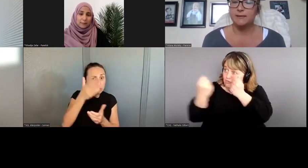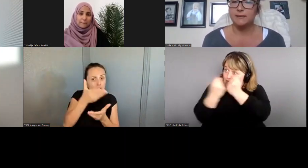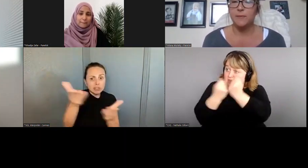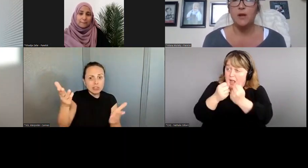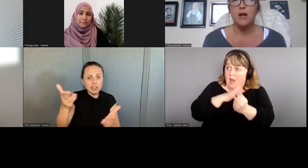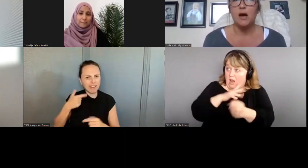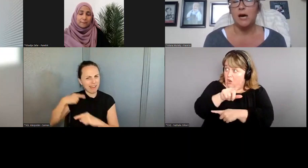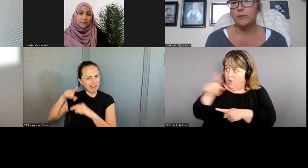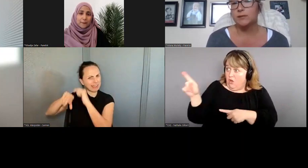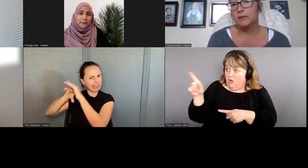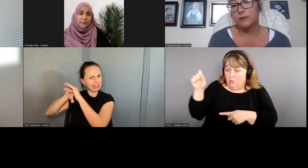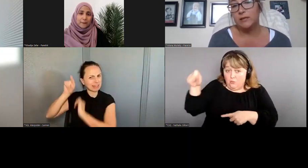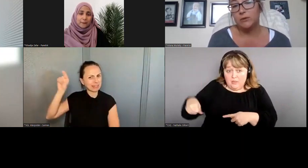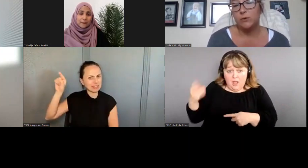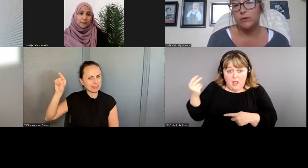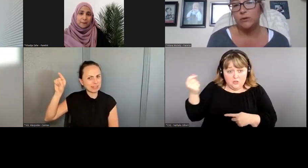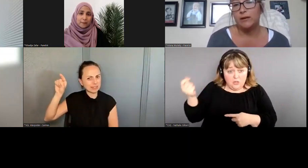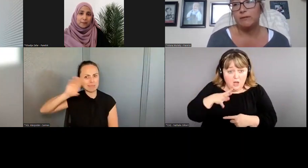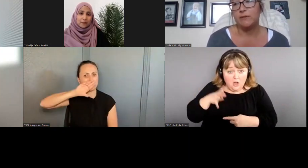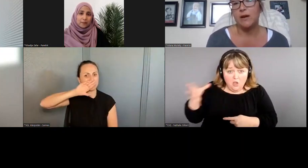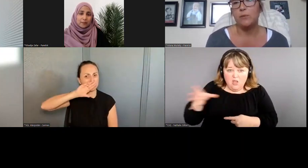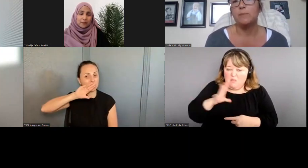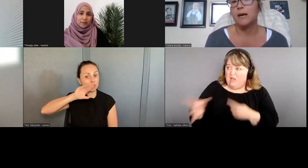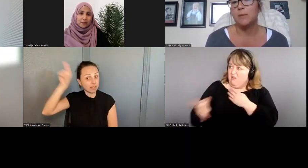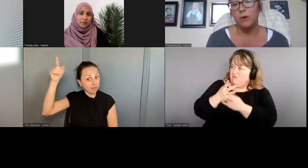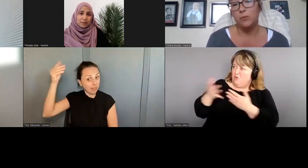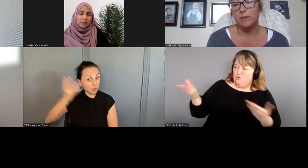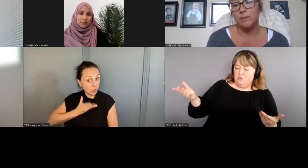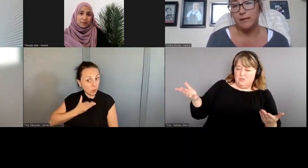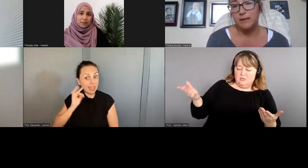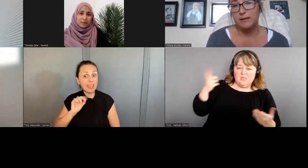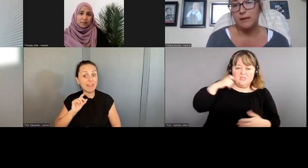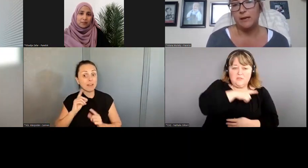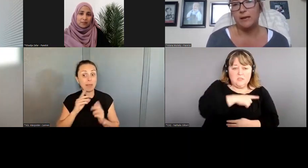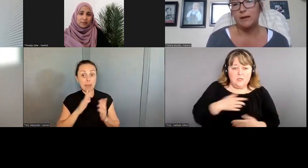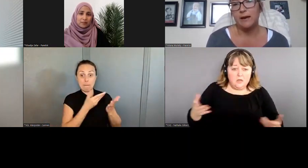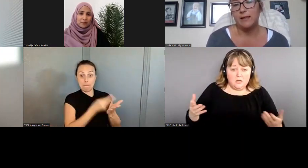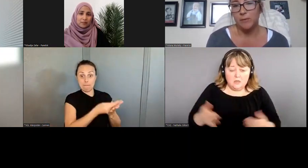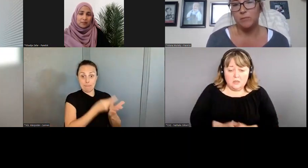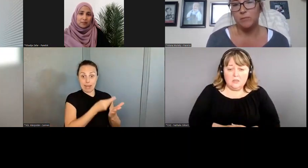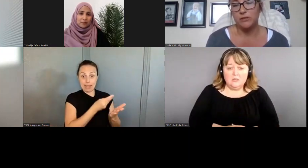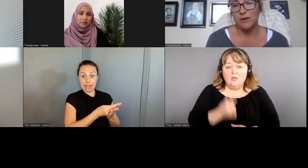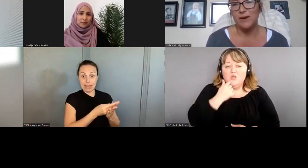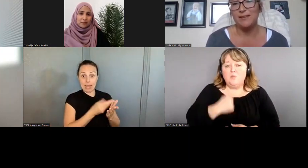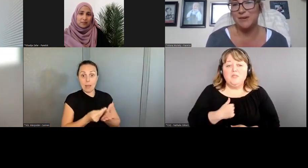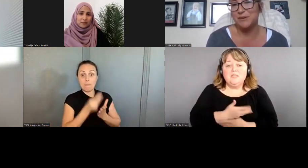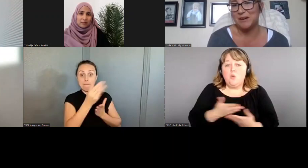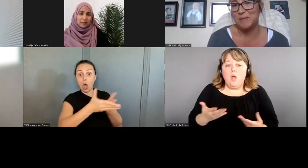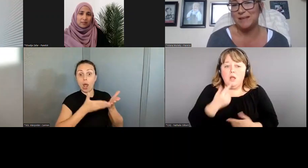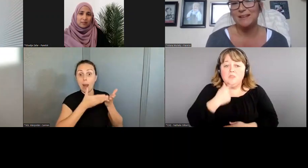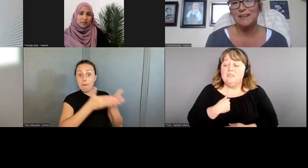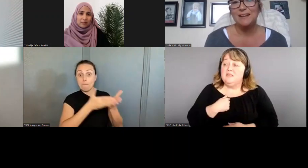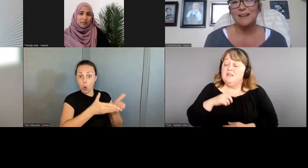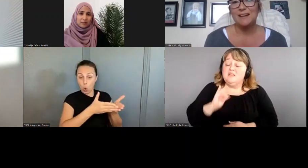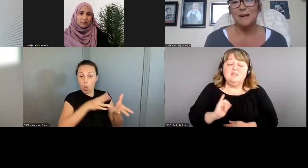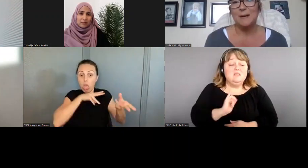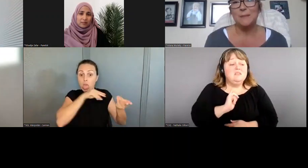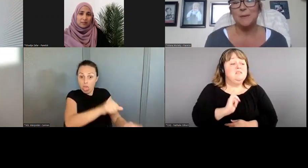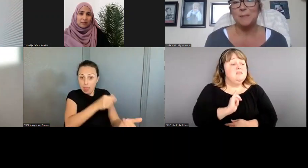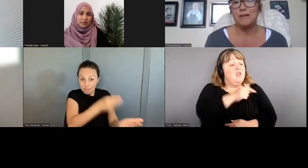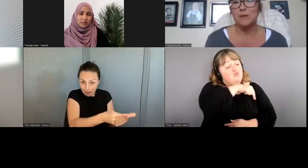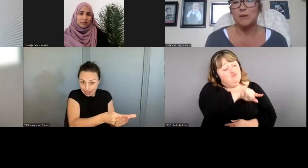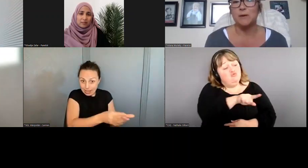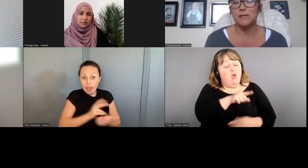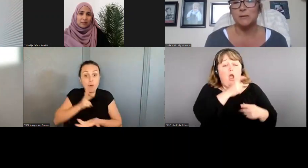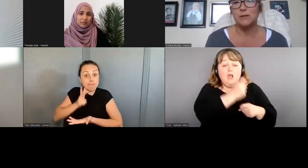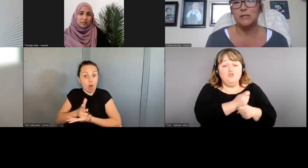can't access them. I was literally told that if I went and bought a boat with the money and had the boat in my driveway, they would help me.